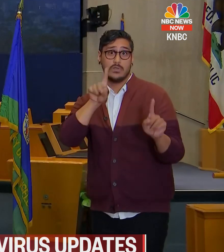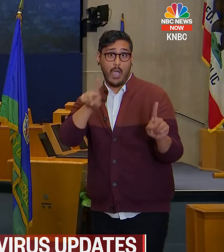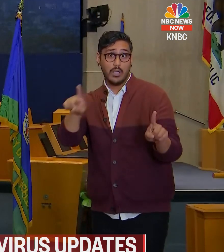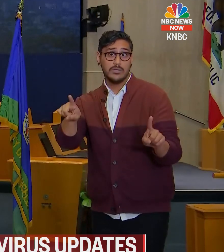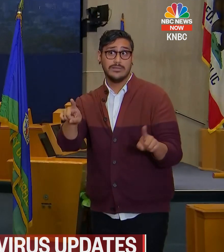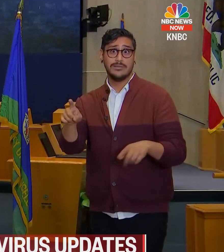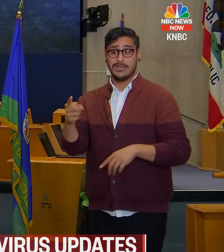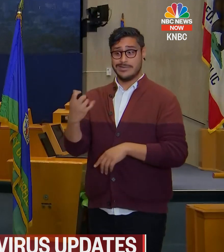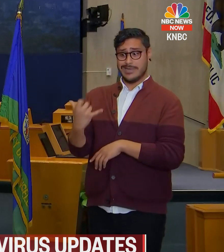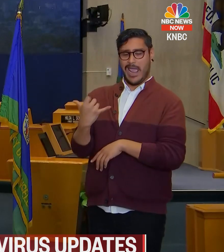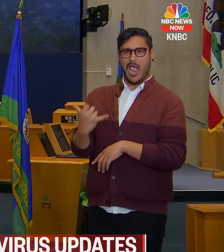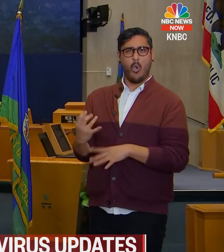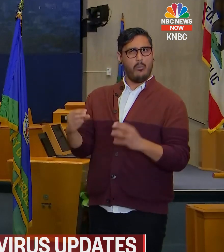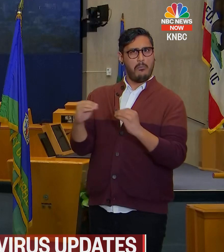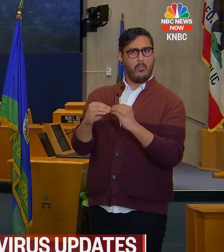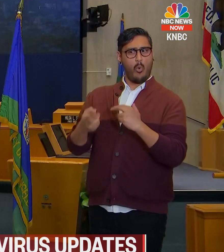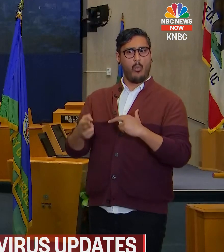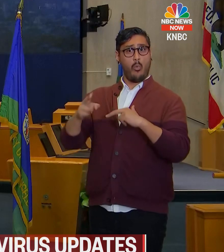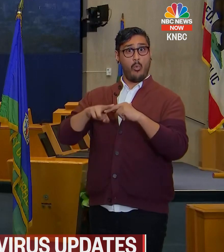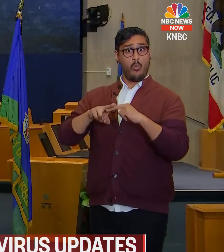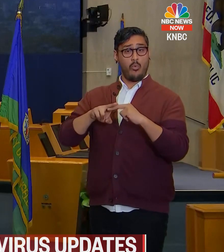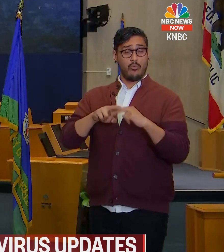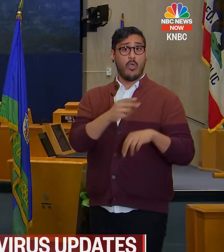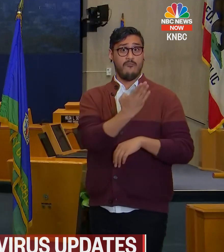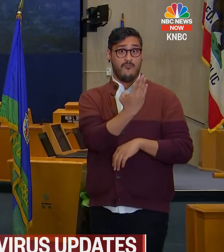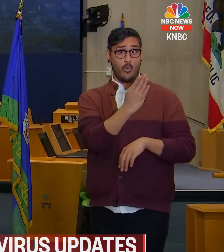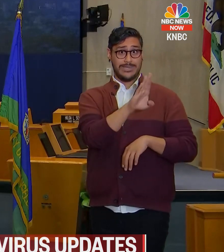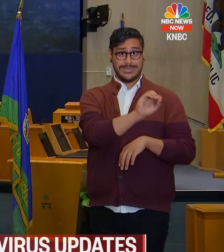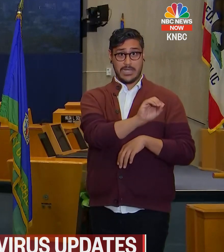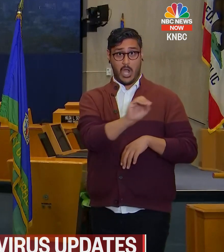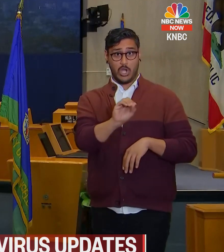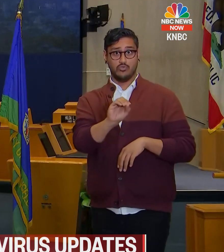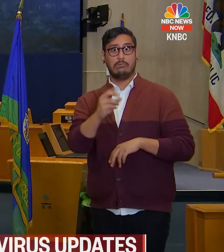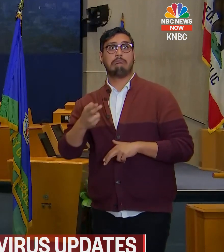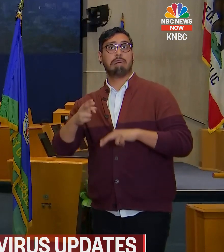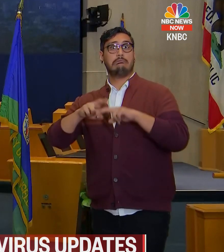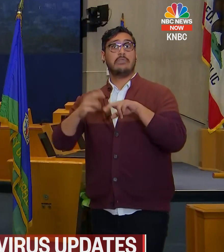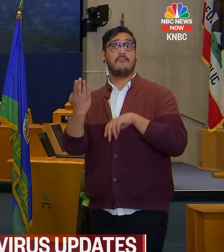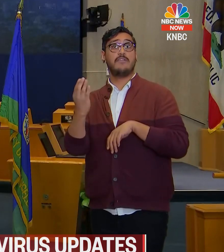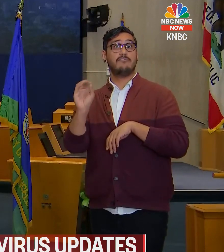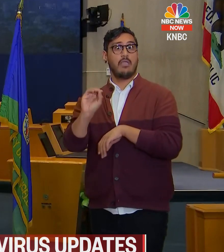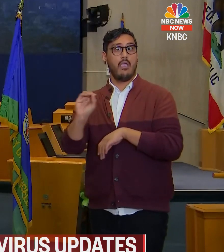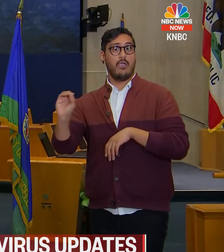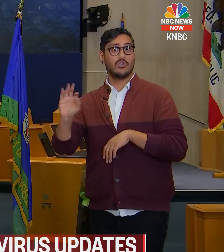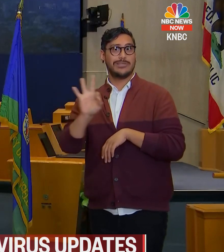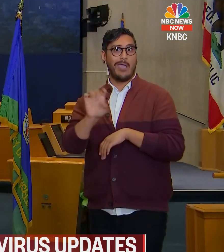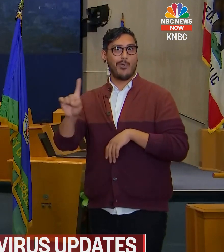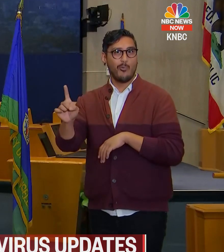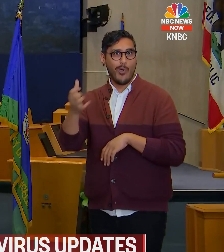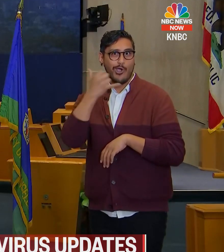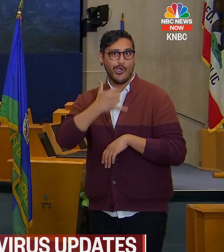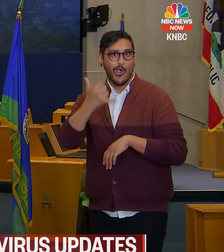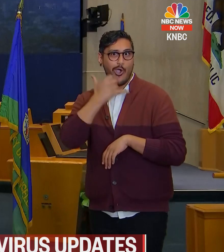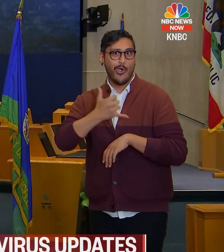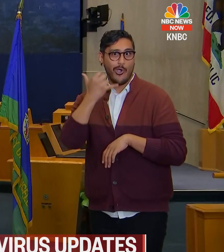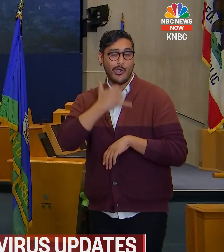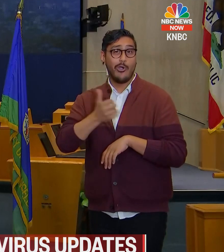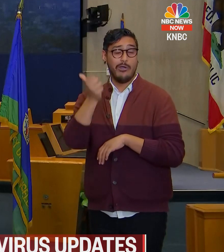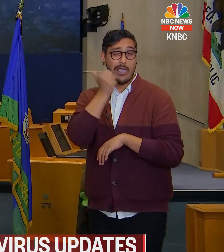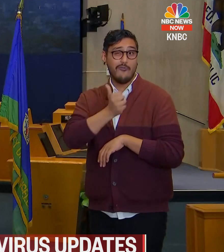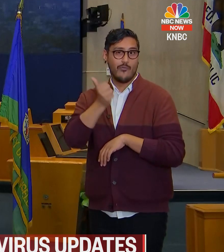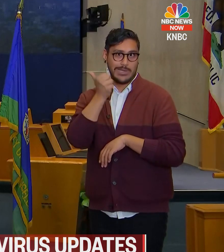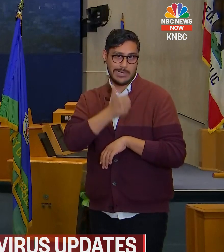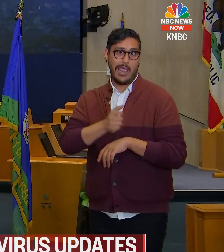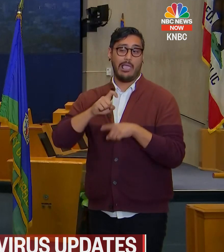of calls. It's gone from 1,400 to 1,500 911 calls that we receive each day in our dispatch